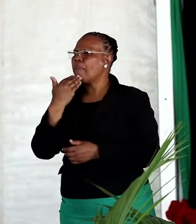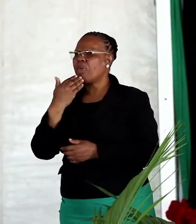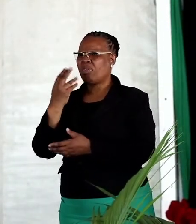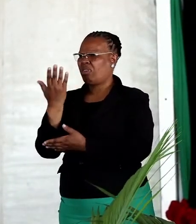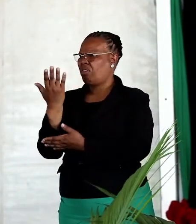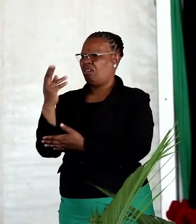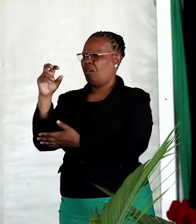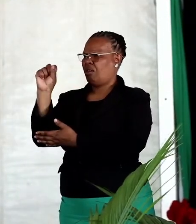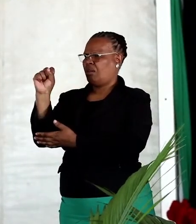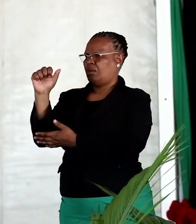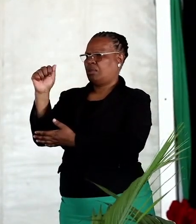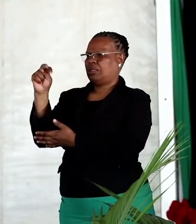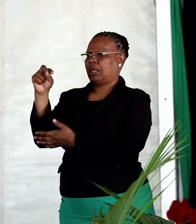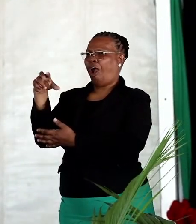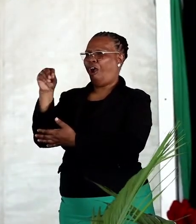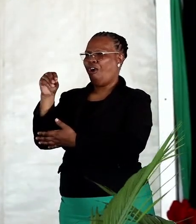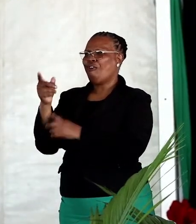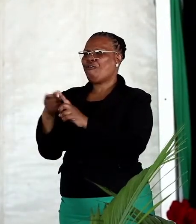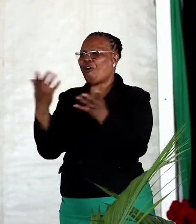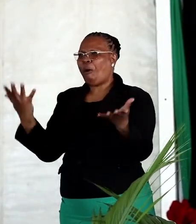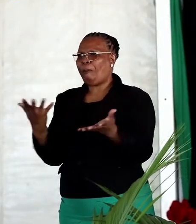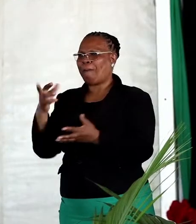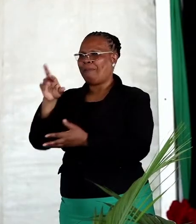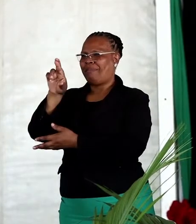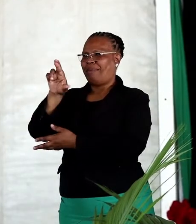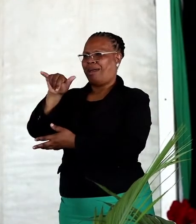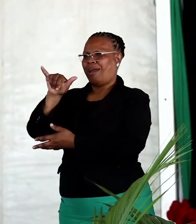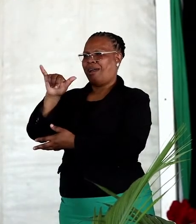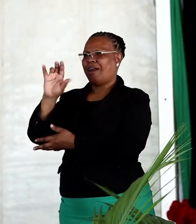pha eRaymond Mhlaba